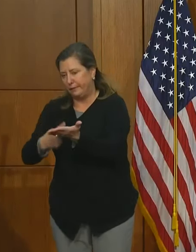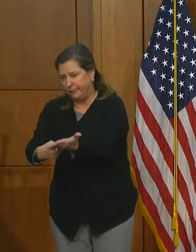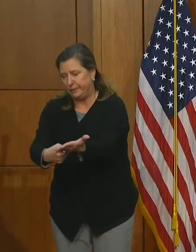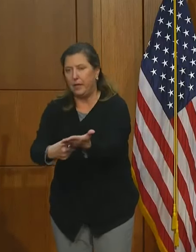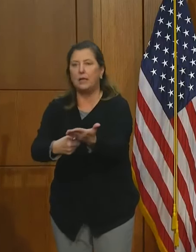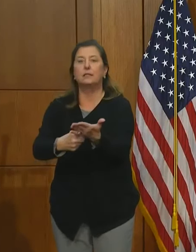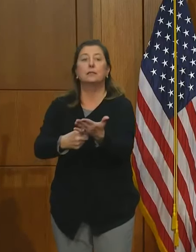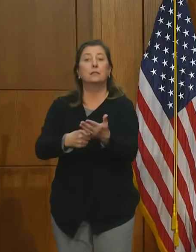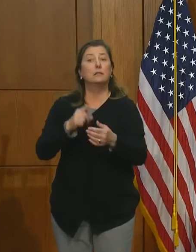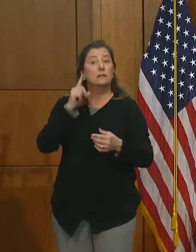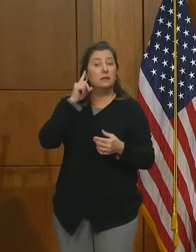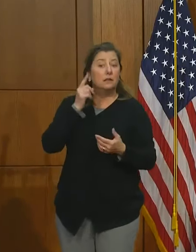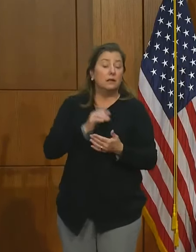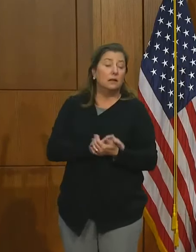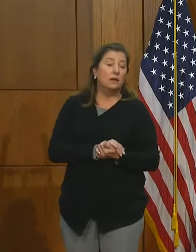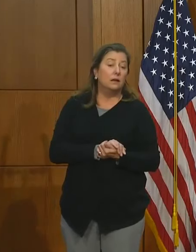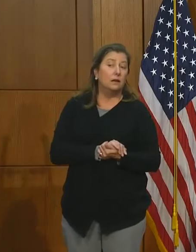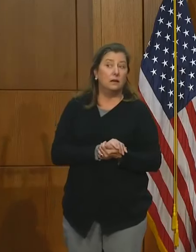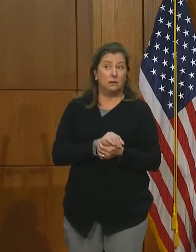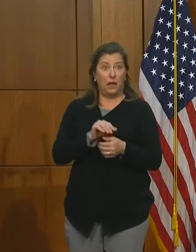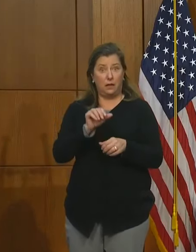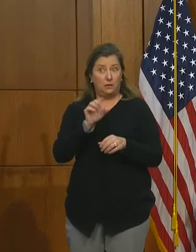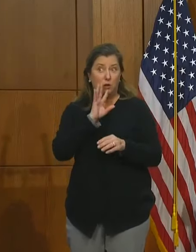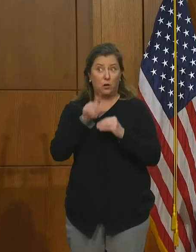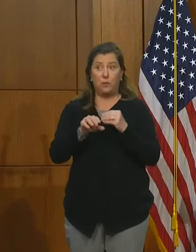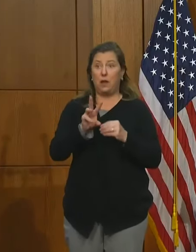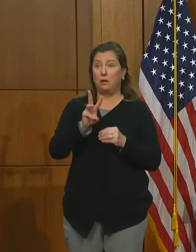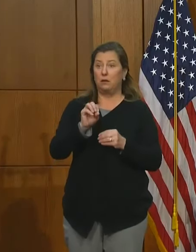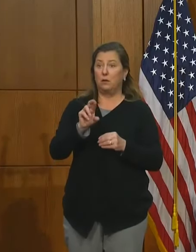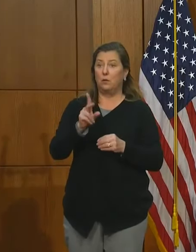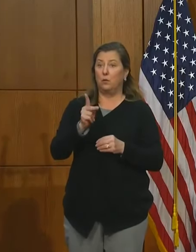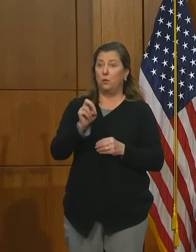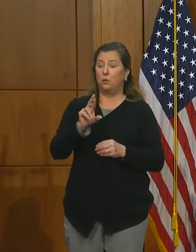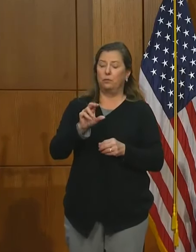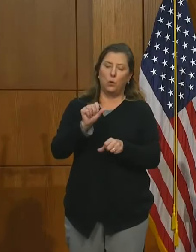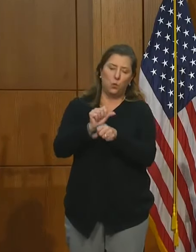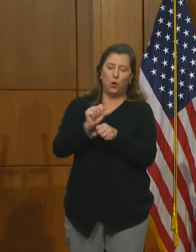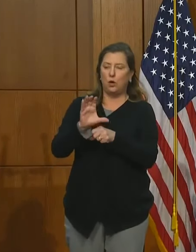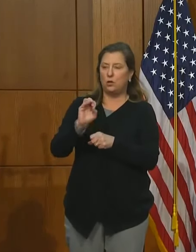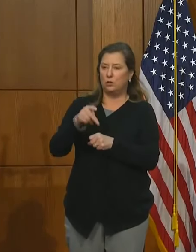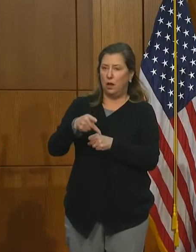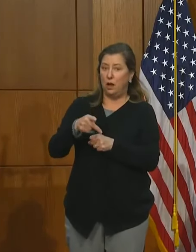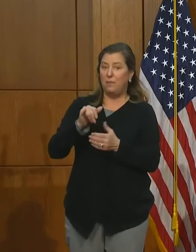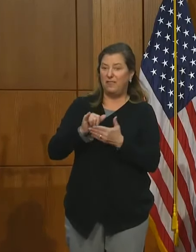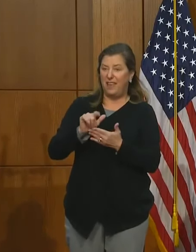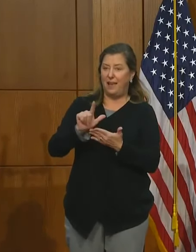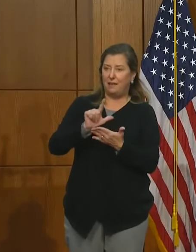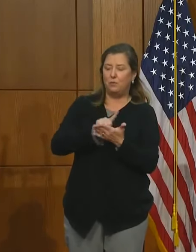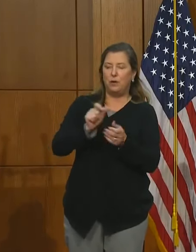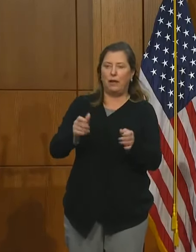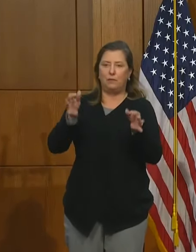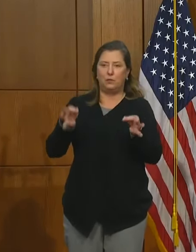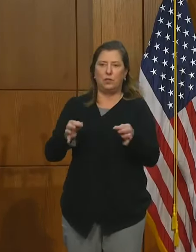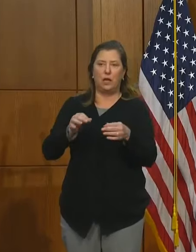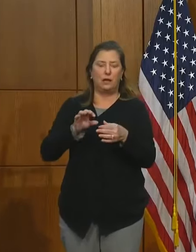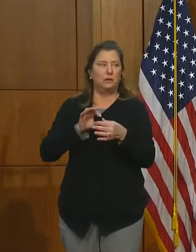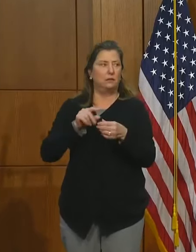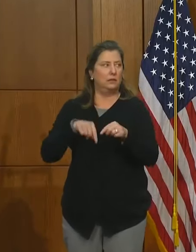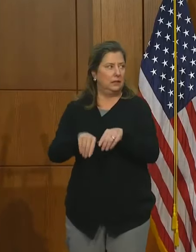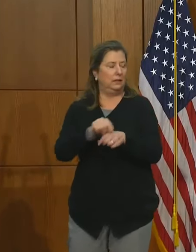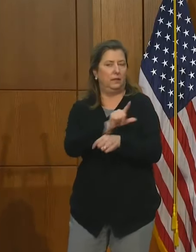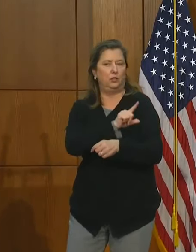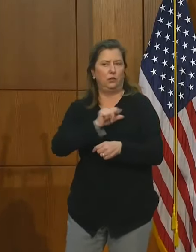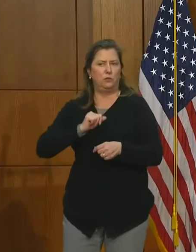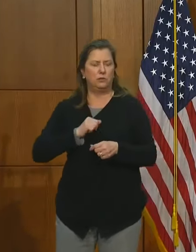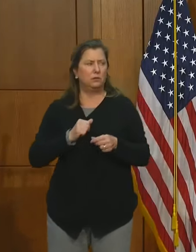think presumption under Workers' Compensation Act would be one they would have to act on legislatively. Thanks. This might be building off of that,